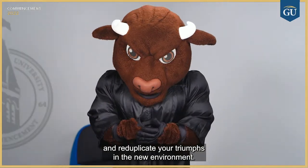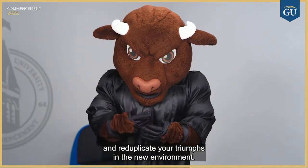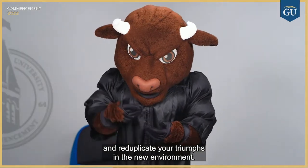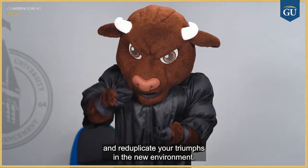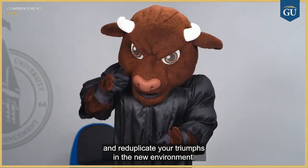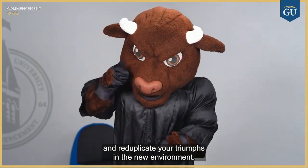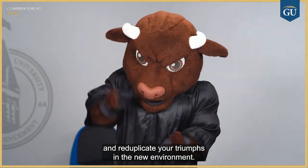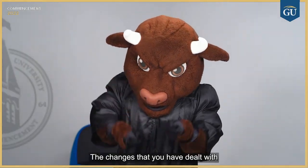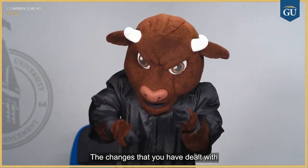environment.